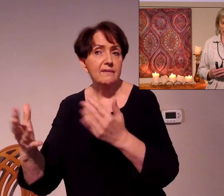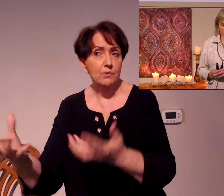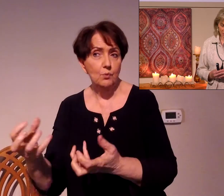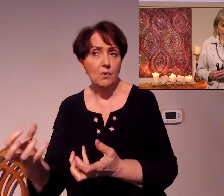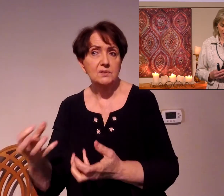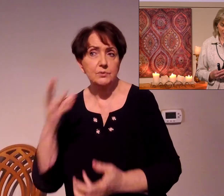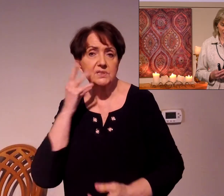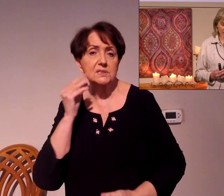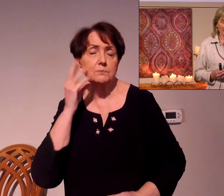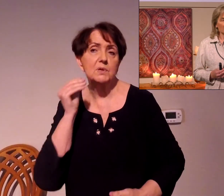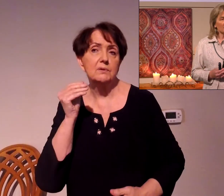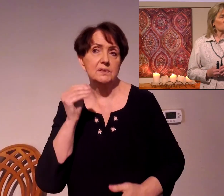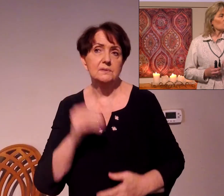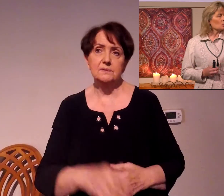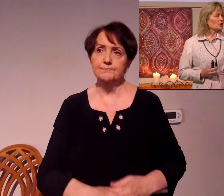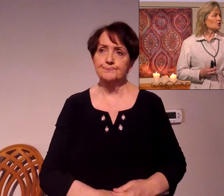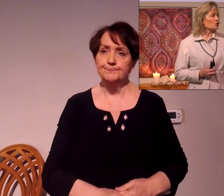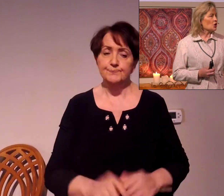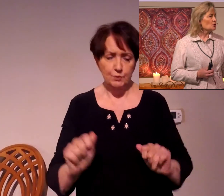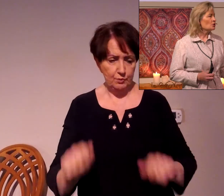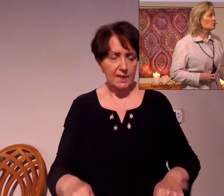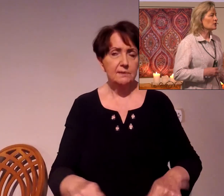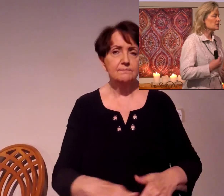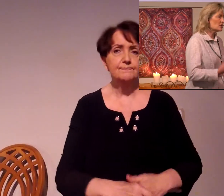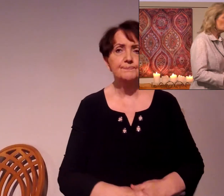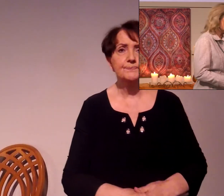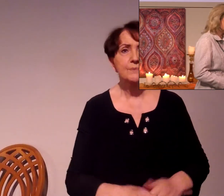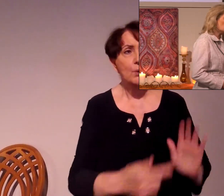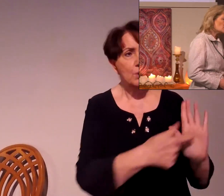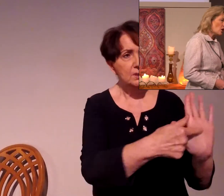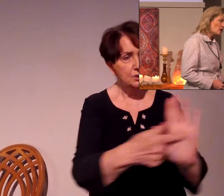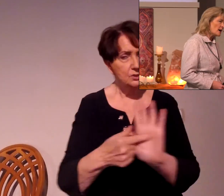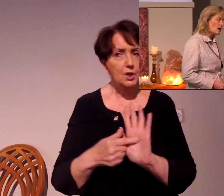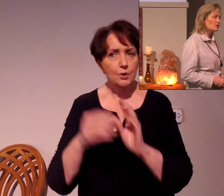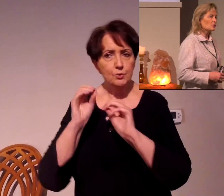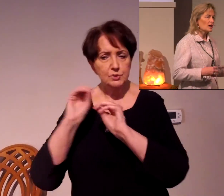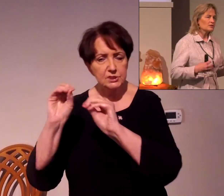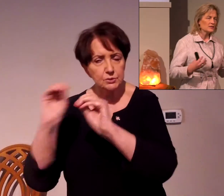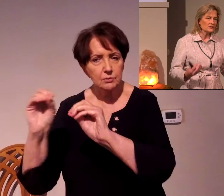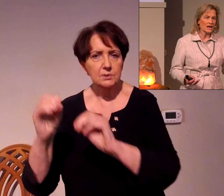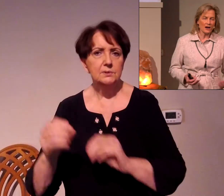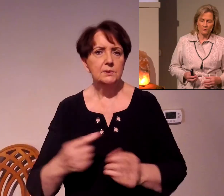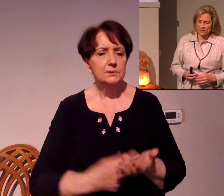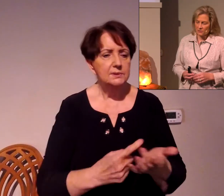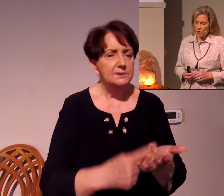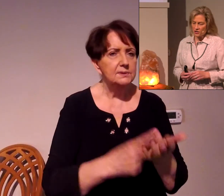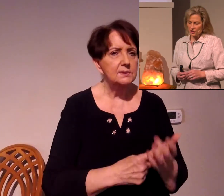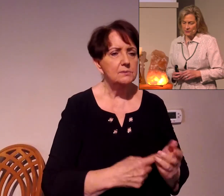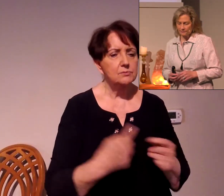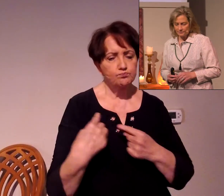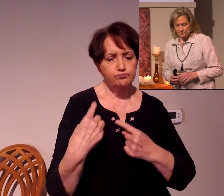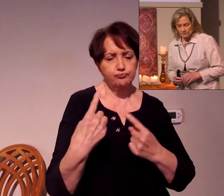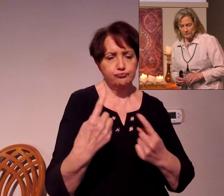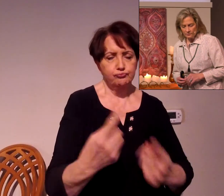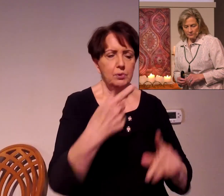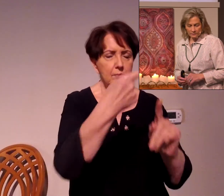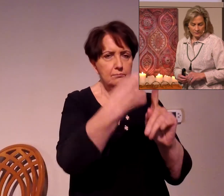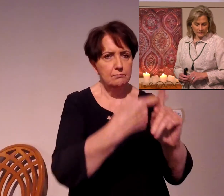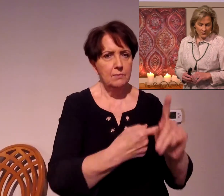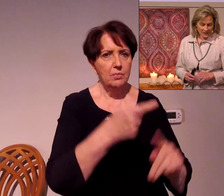to experience. And that's what we're going to show you and teach you and talk about throughout the entire month of March.